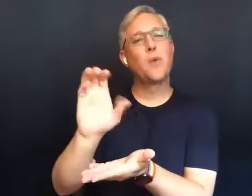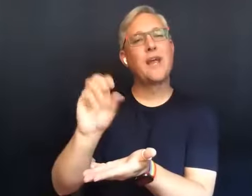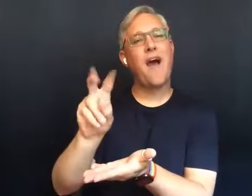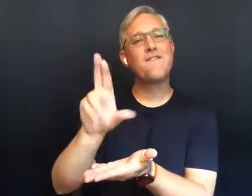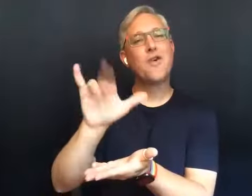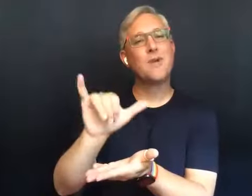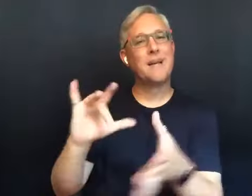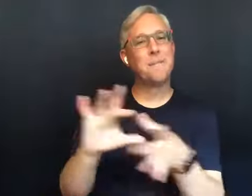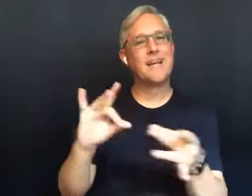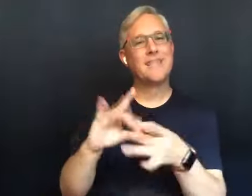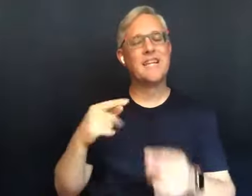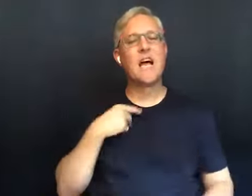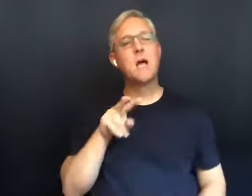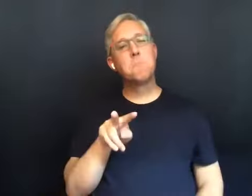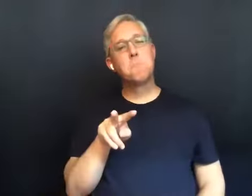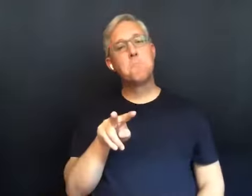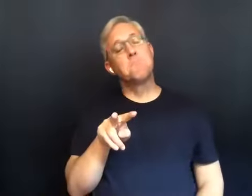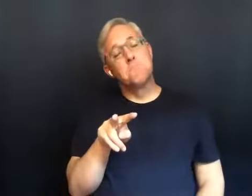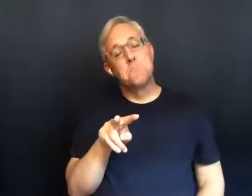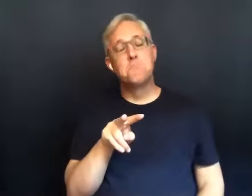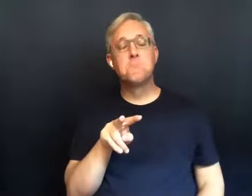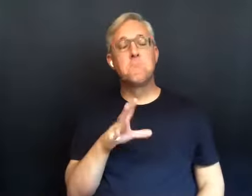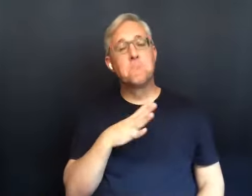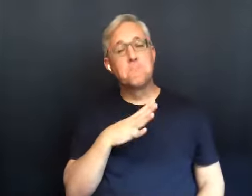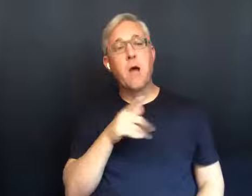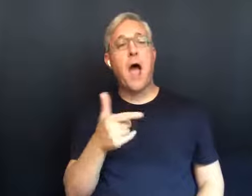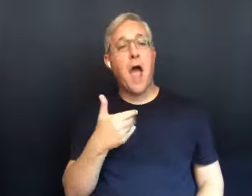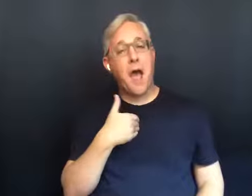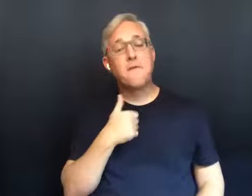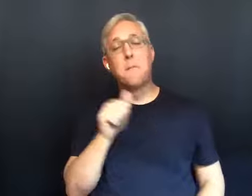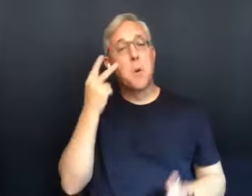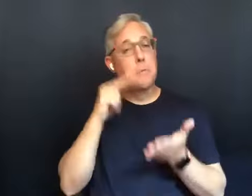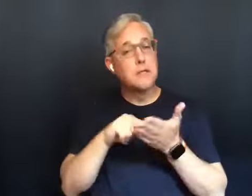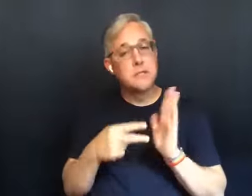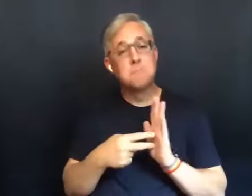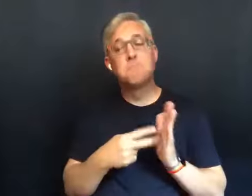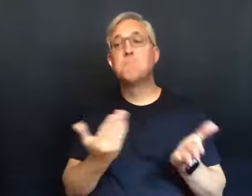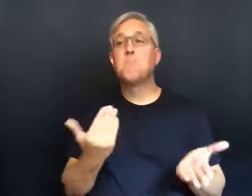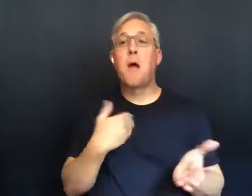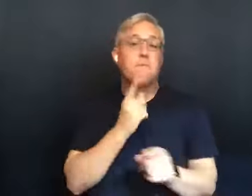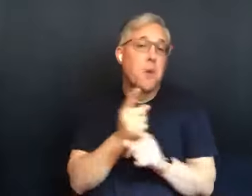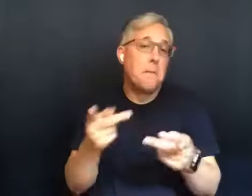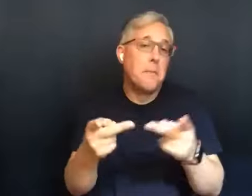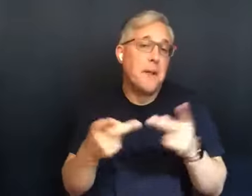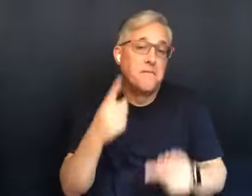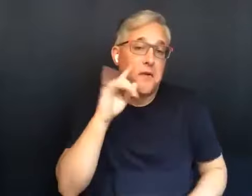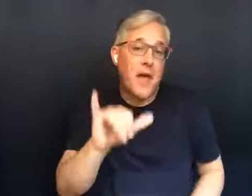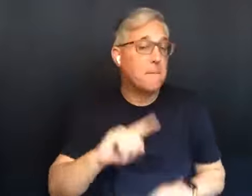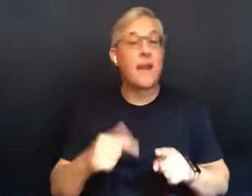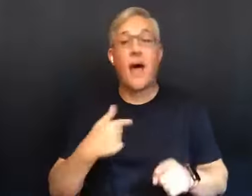a recovery message, right? So that's fine. It has its place. It has a purpose, but I'm carrying the